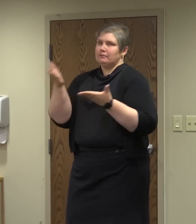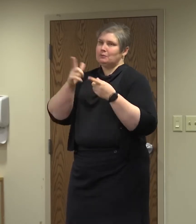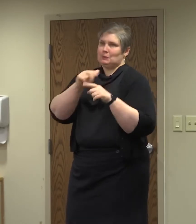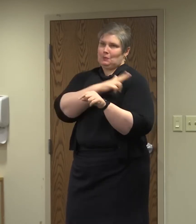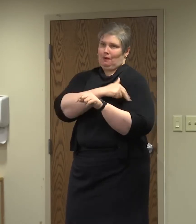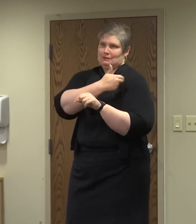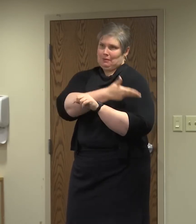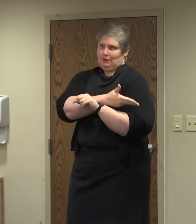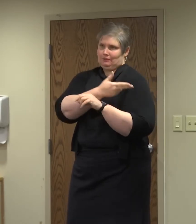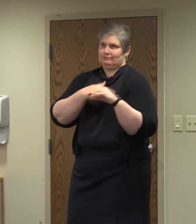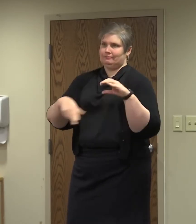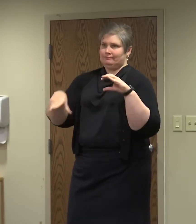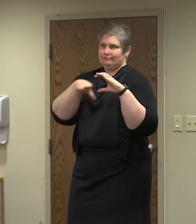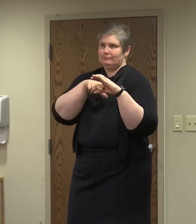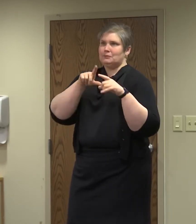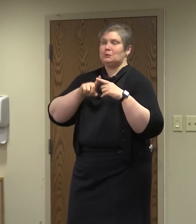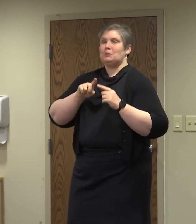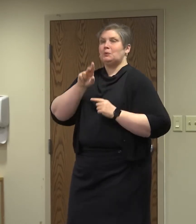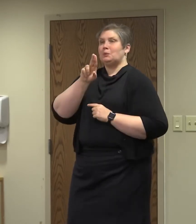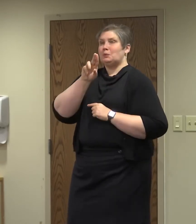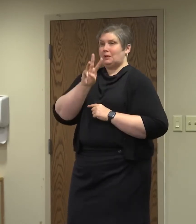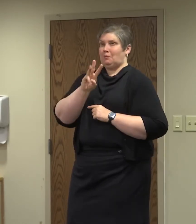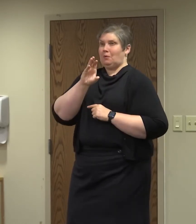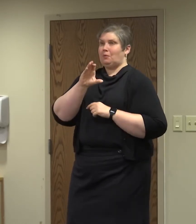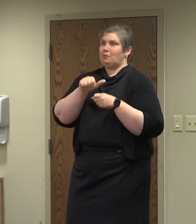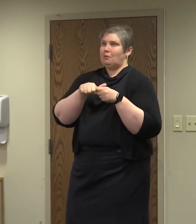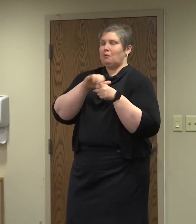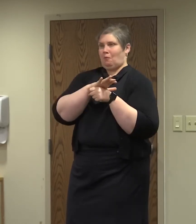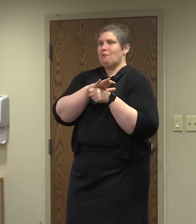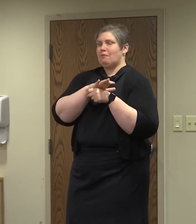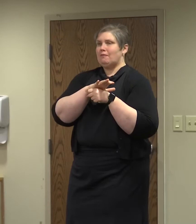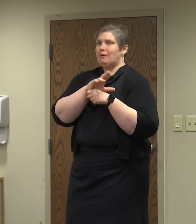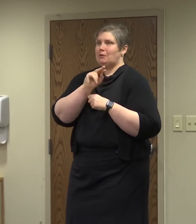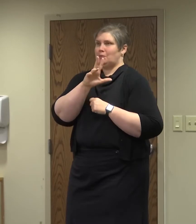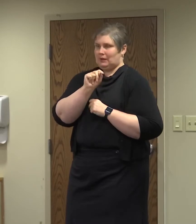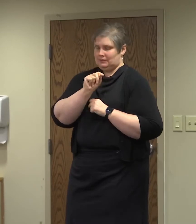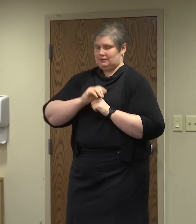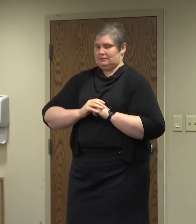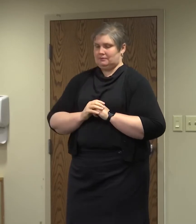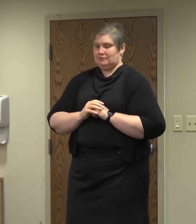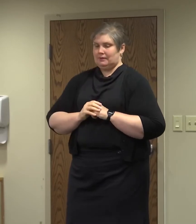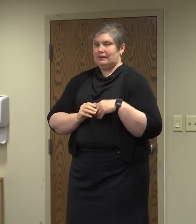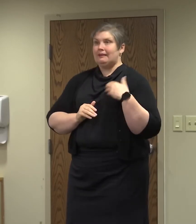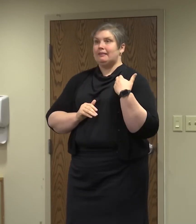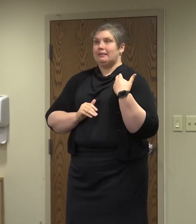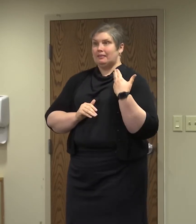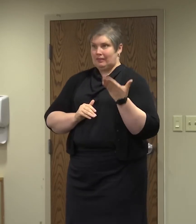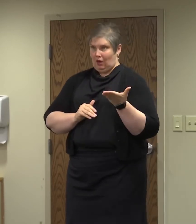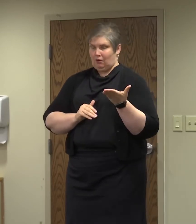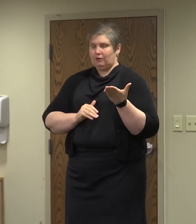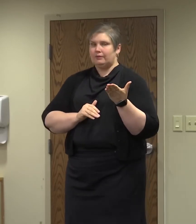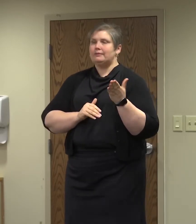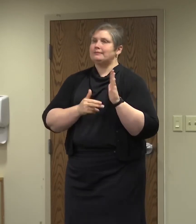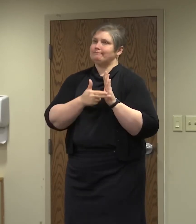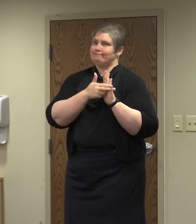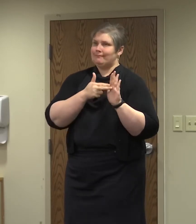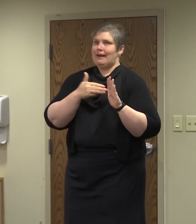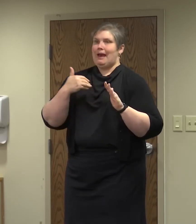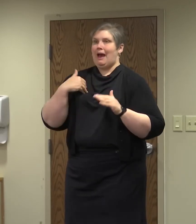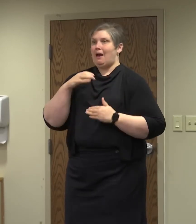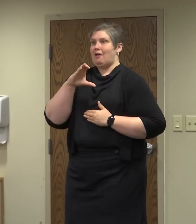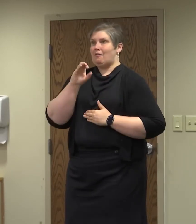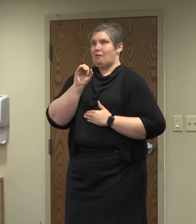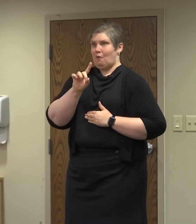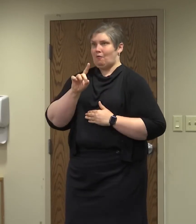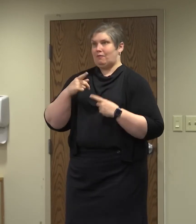admitted to the UW Health COVID unit. There, he was diagnosed with COVID pneumonia, was put on